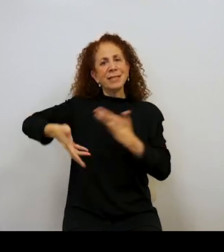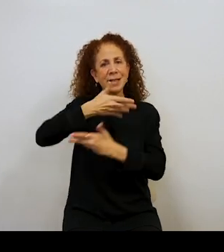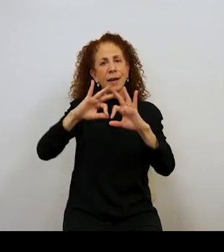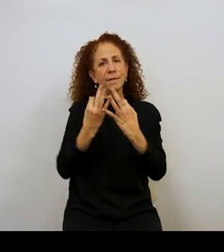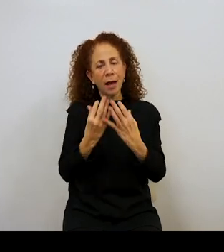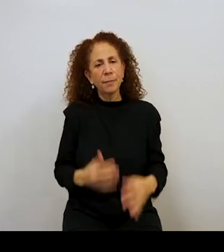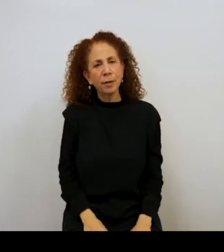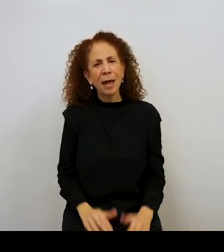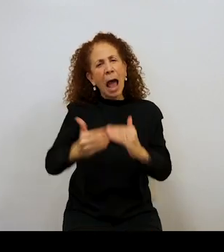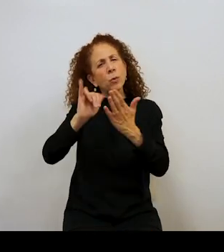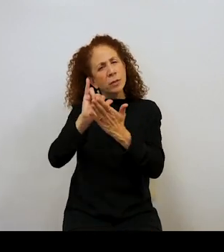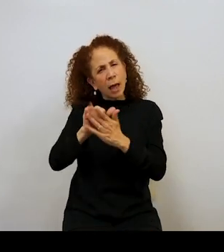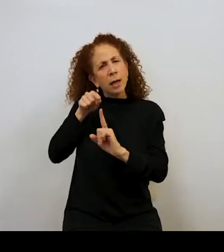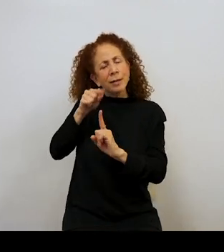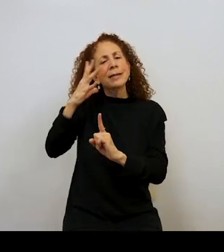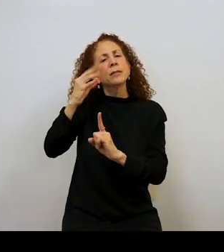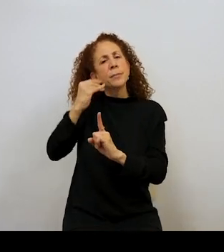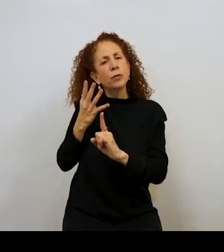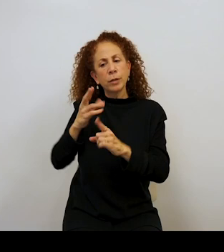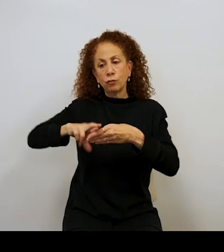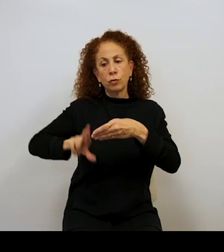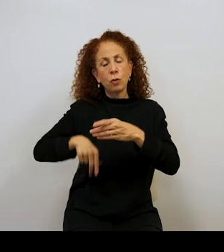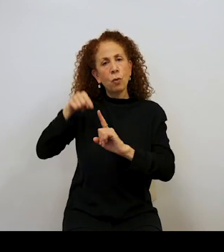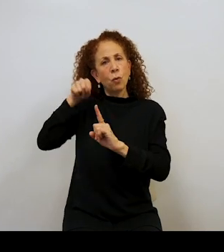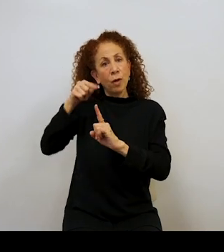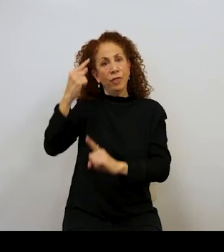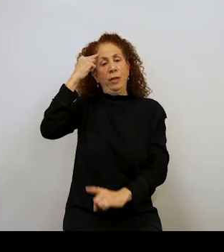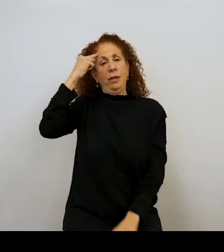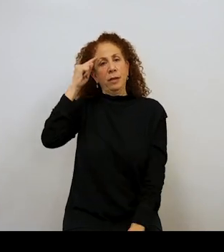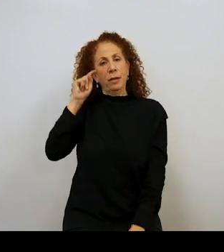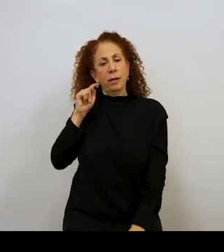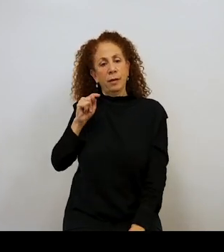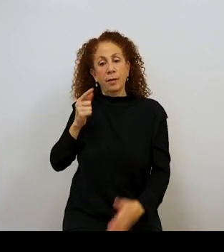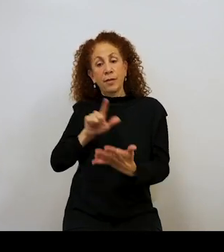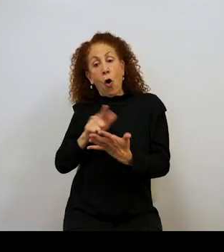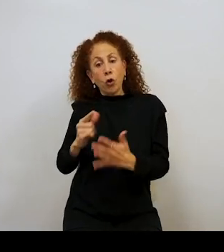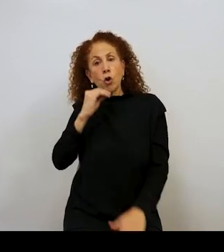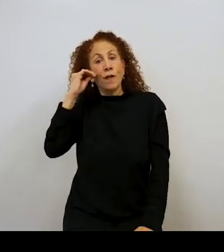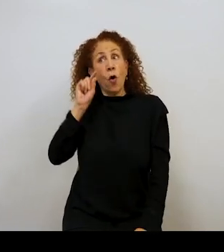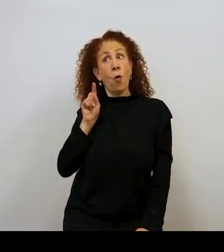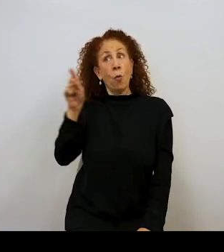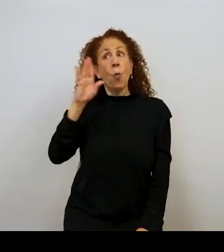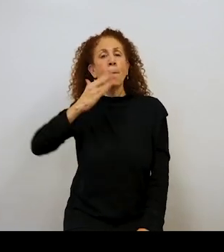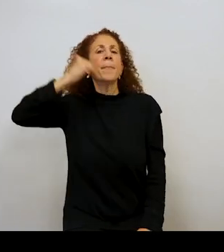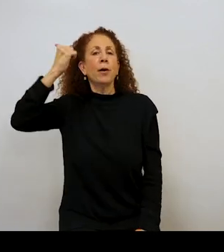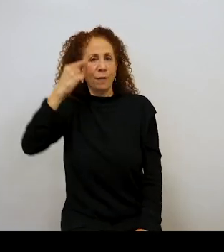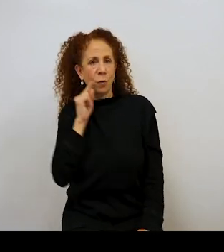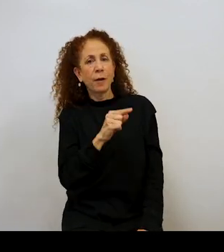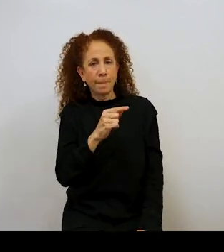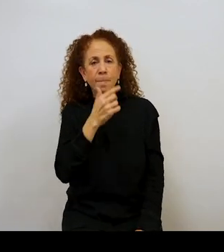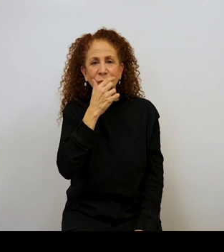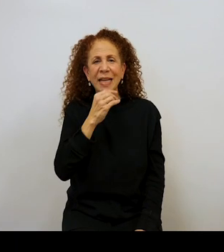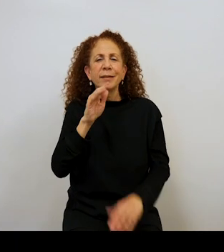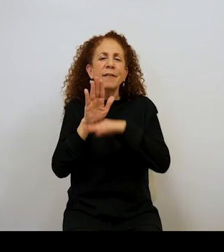family. And then how does that experience result in thinking that this alternative home is going to be a better home, this fake